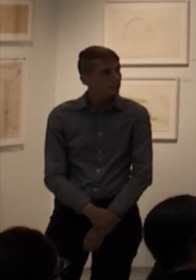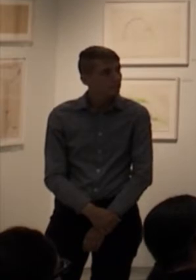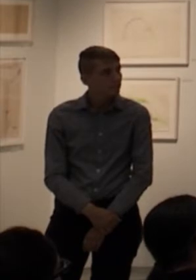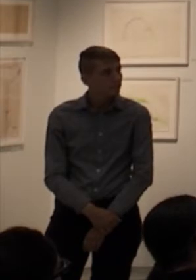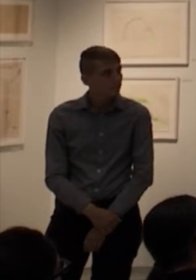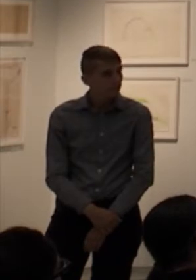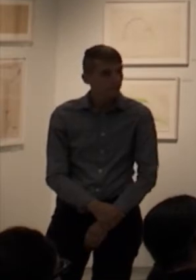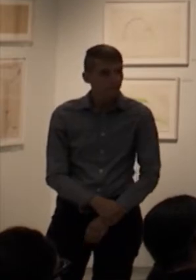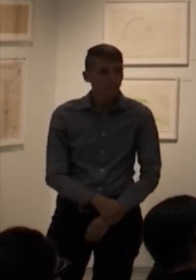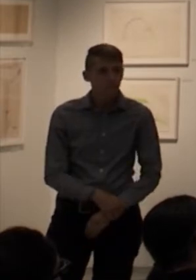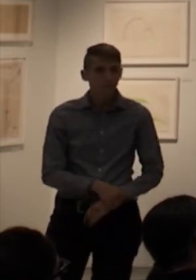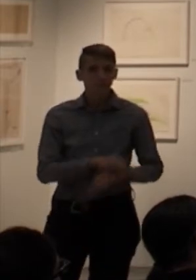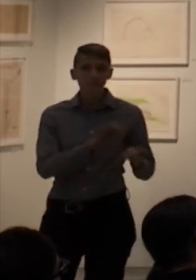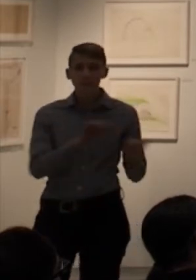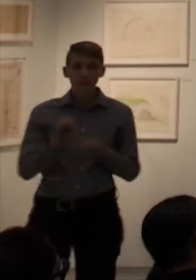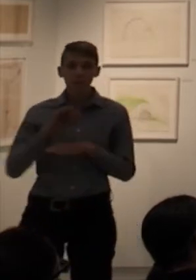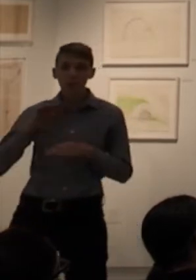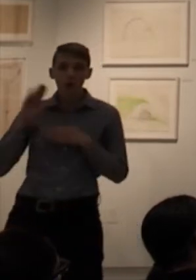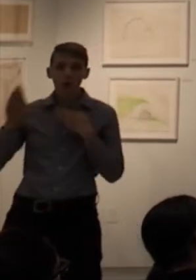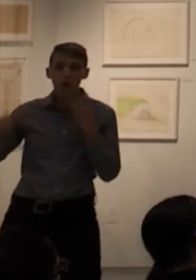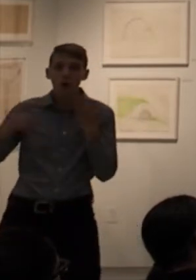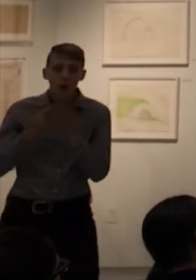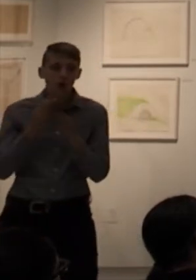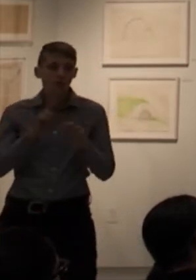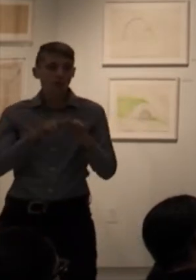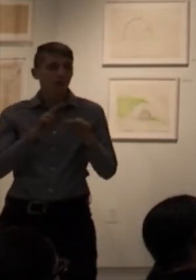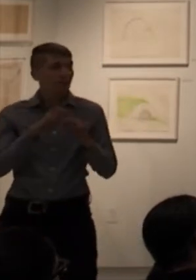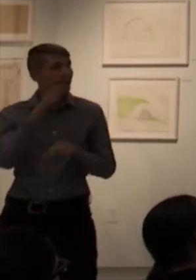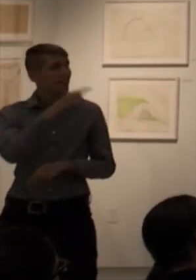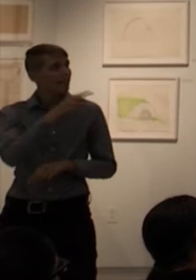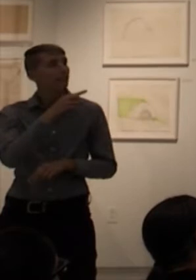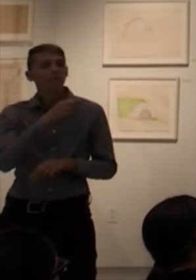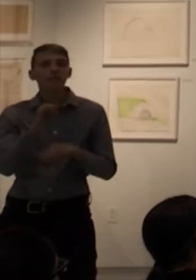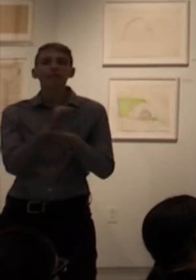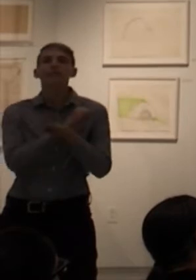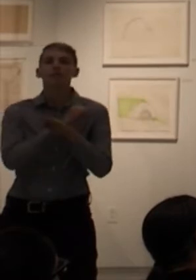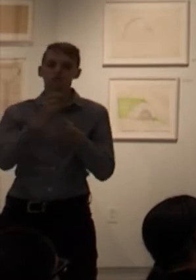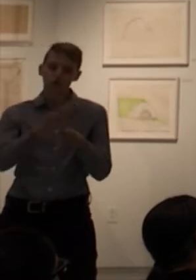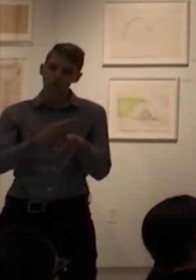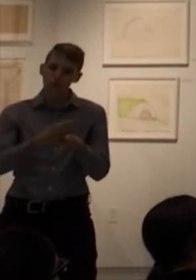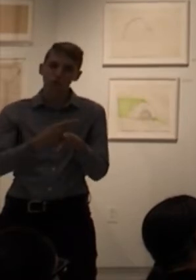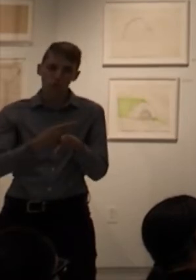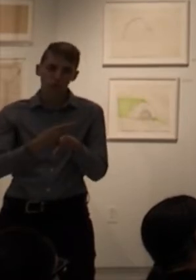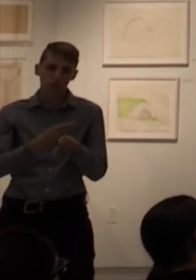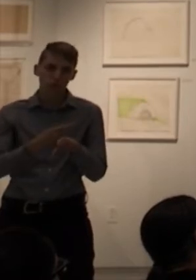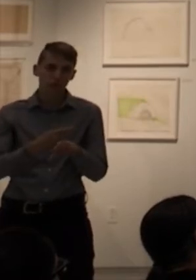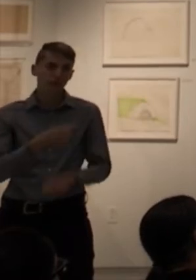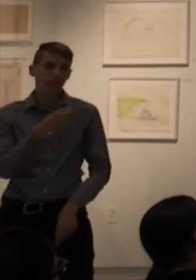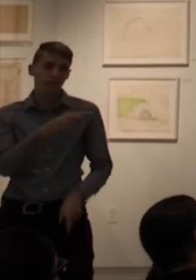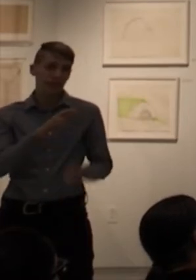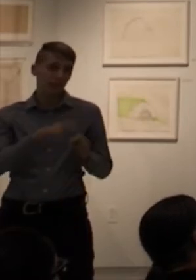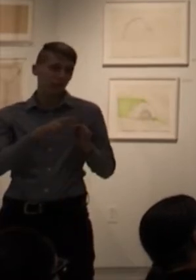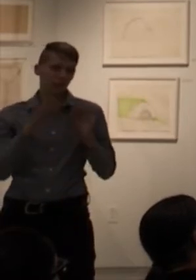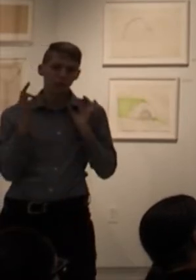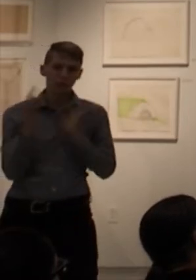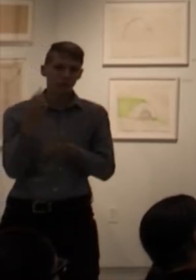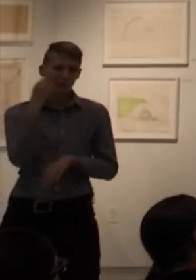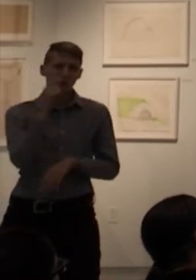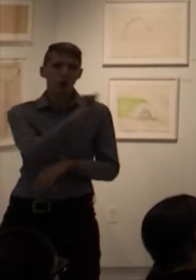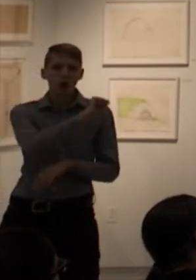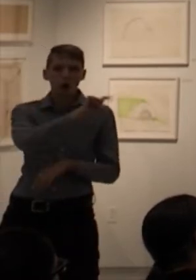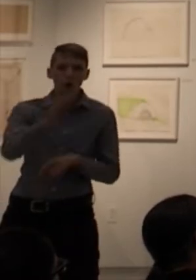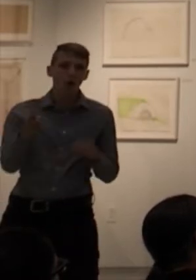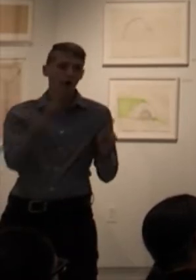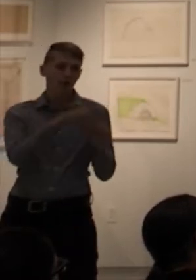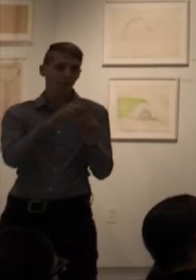Like all our chairs, the Bellini Chair is industrially produced. The Bellini Chair is perfect for all uses, in